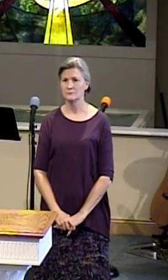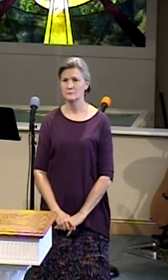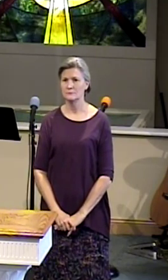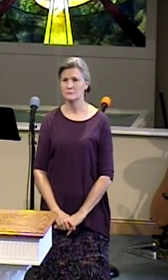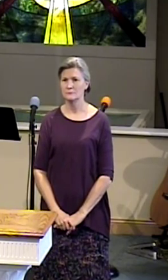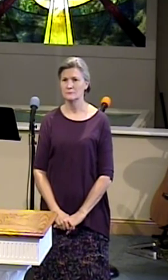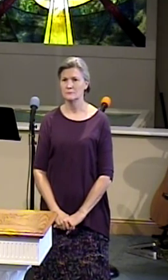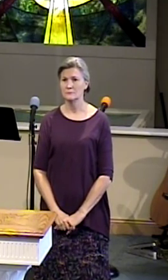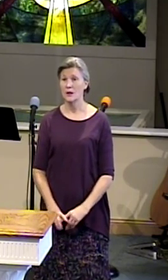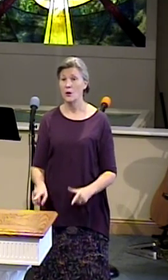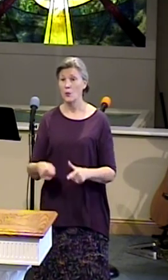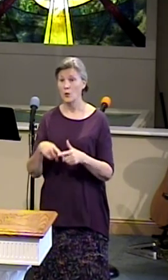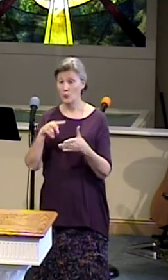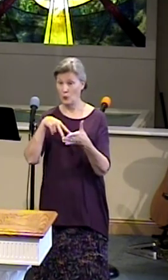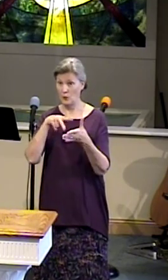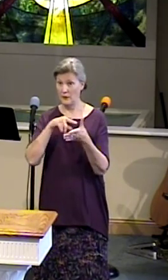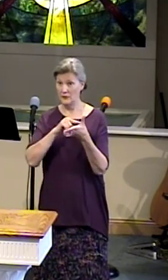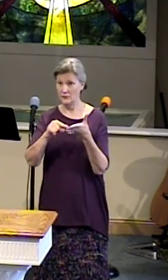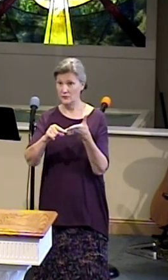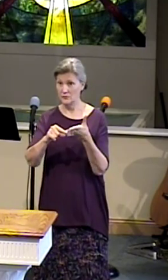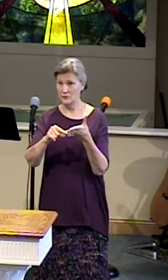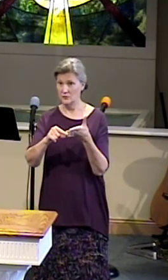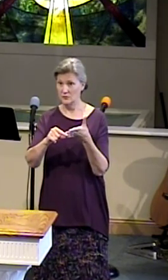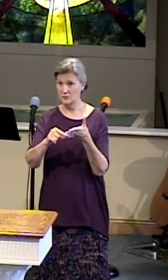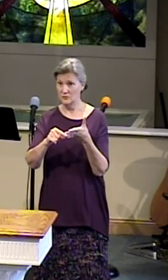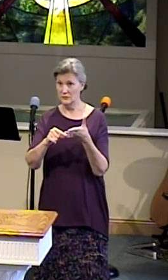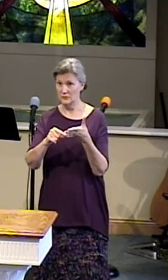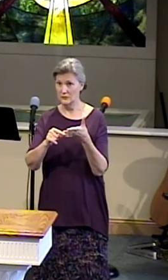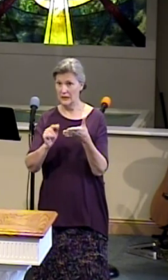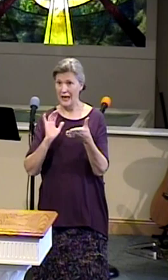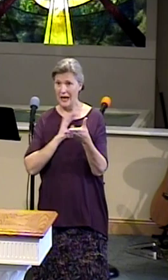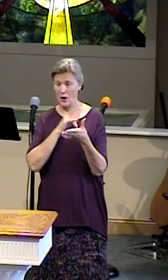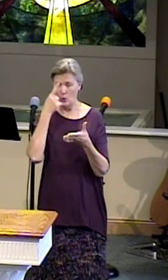When we read the scriptures, our question shouldn't be,